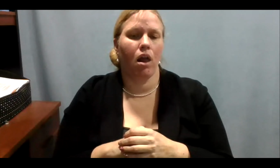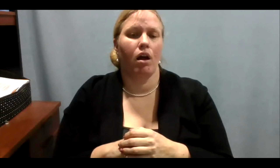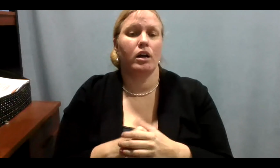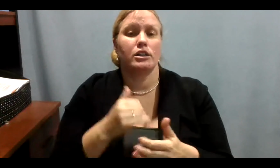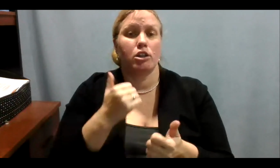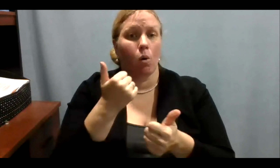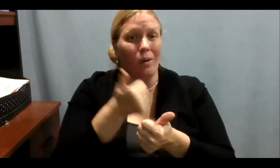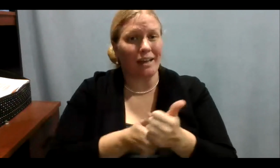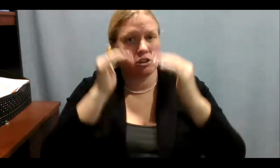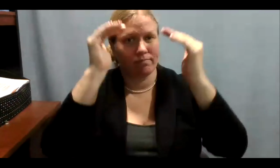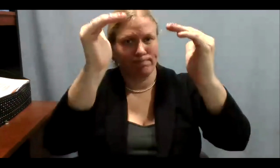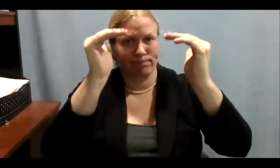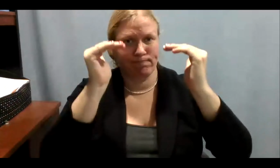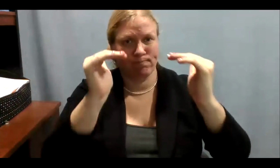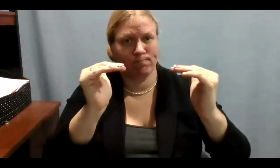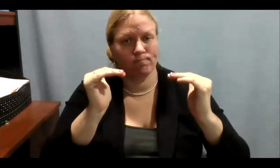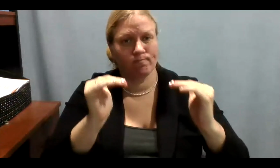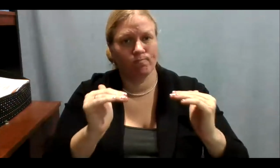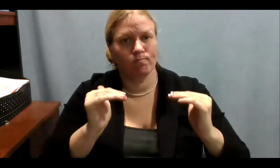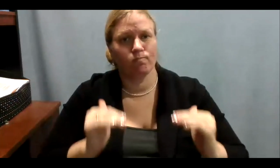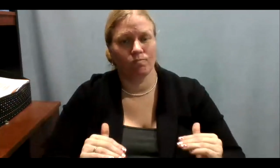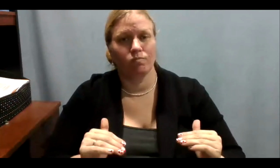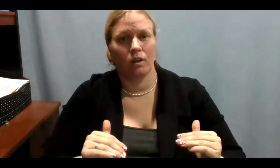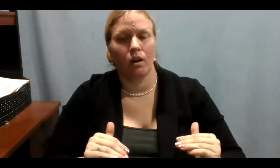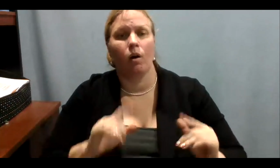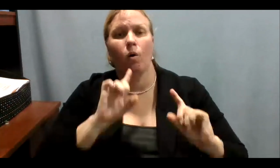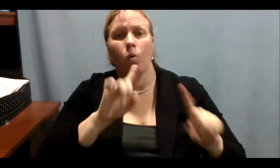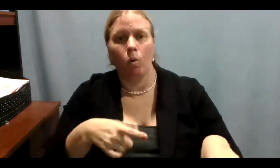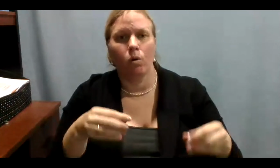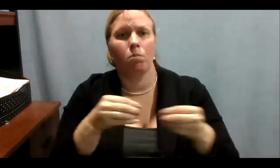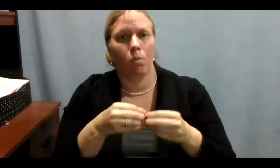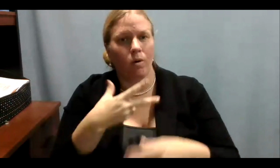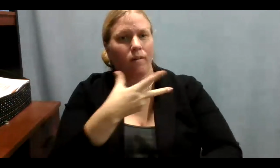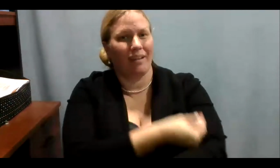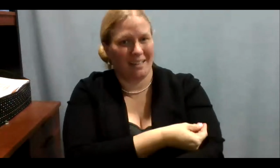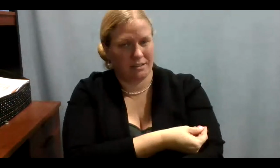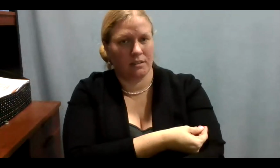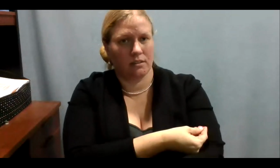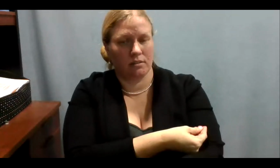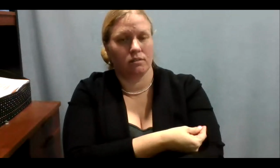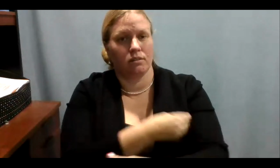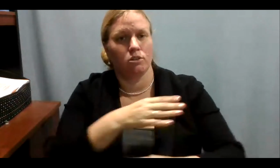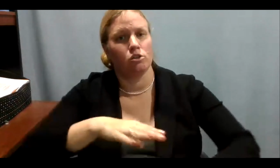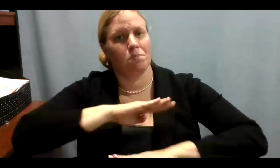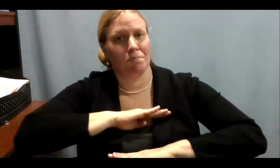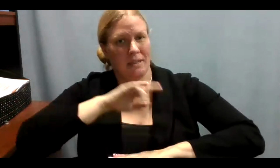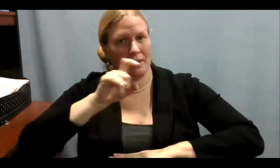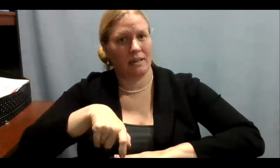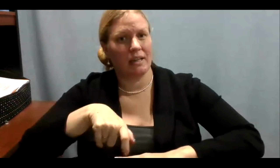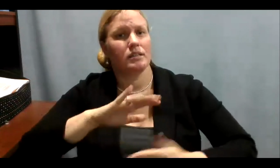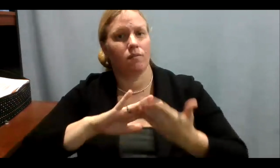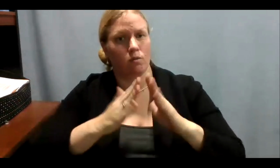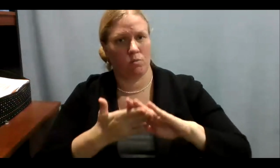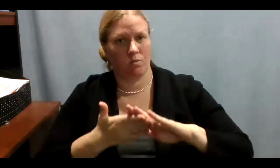we will be providing support and reordering vaccines so that we can be able to meet the needs of the community.